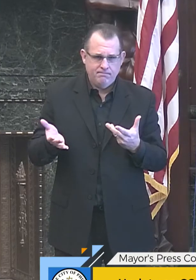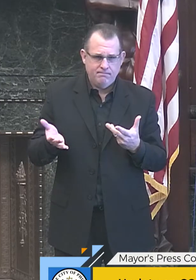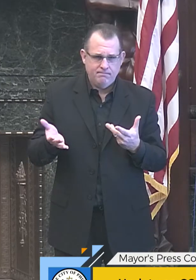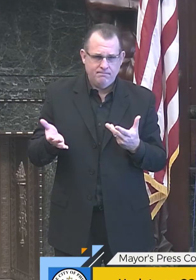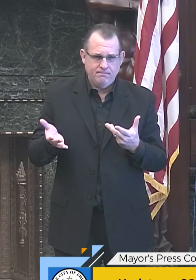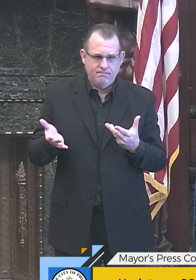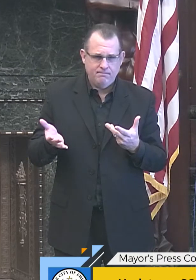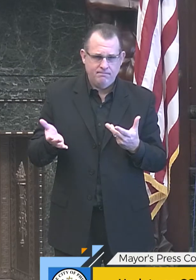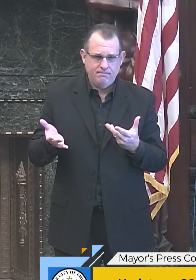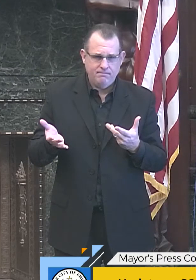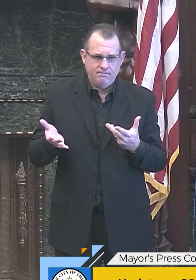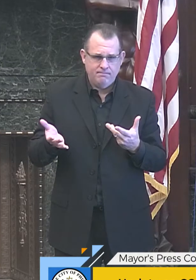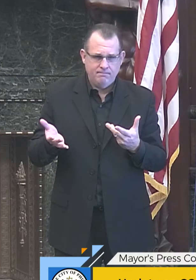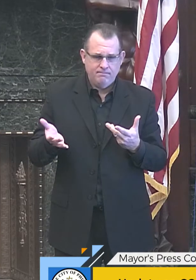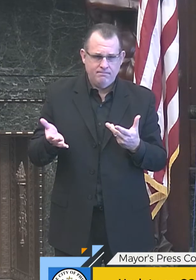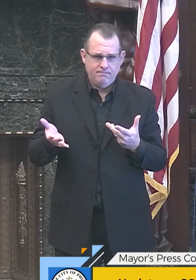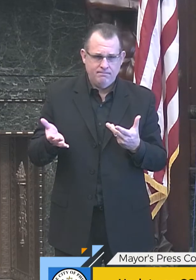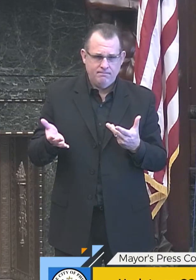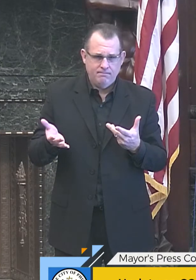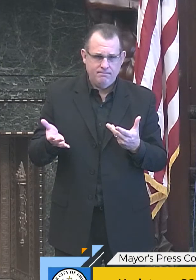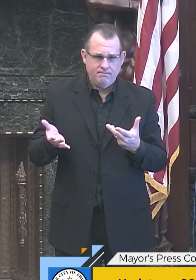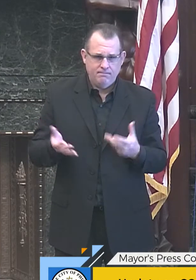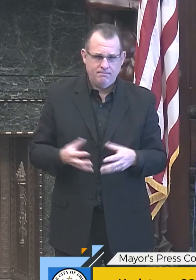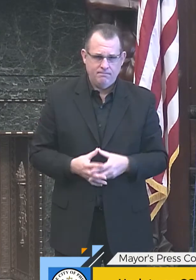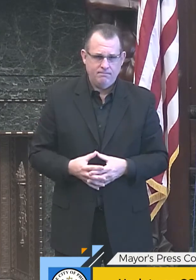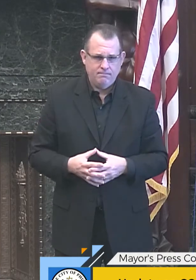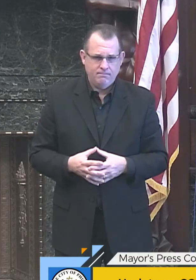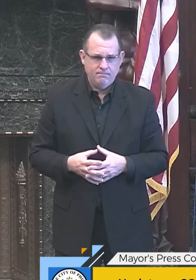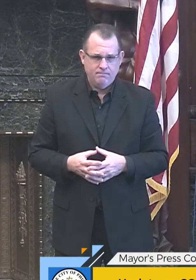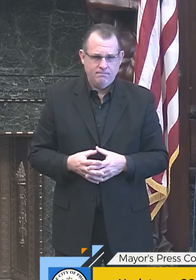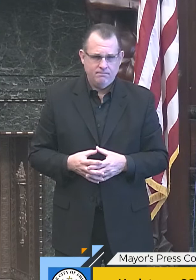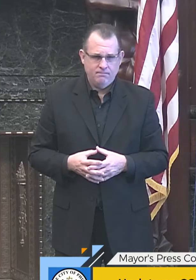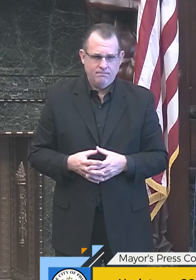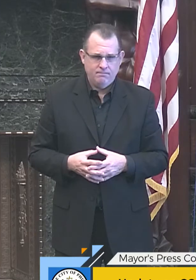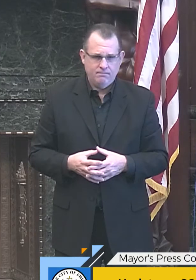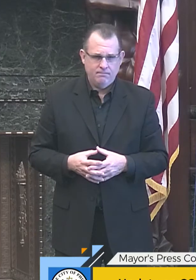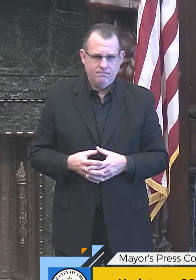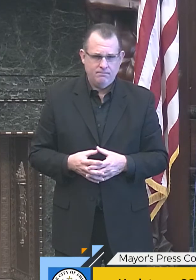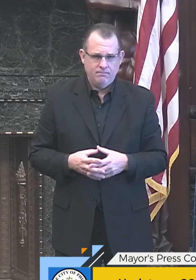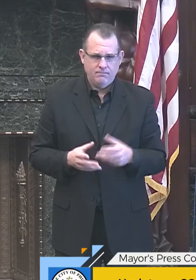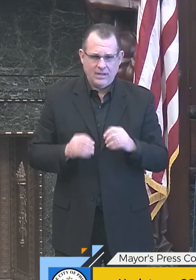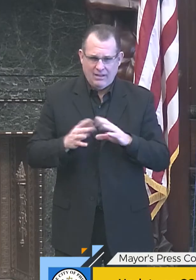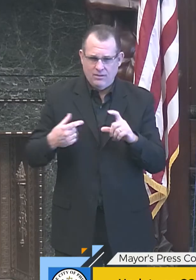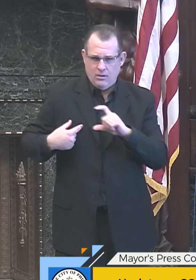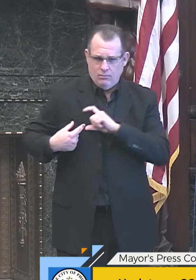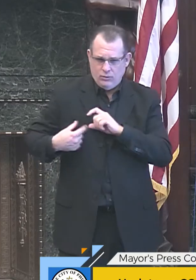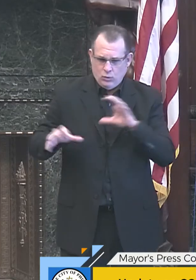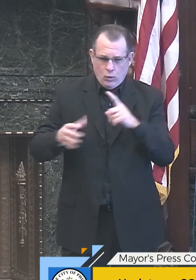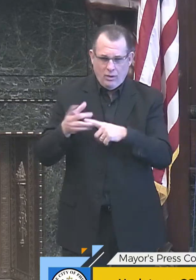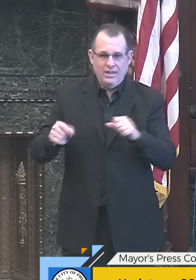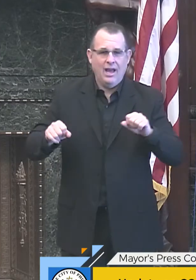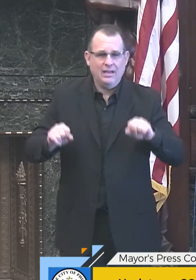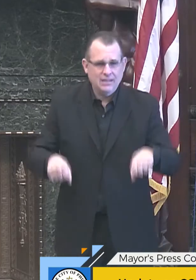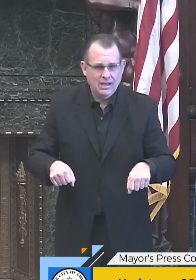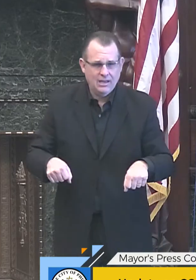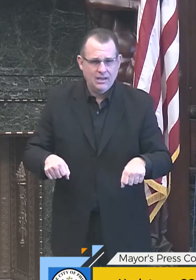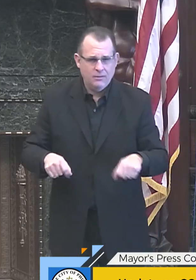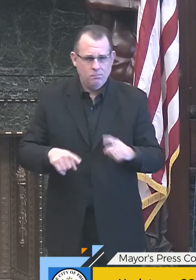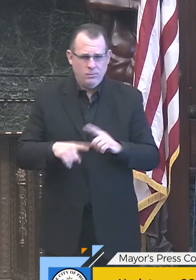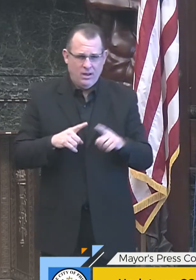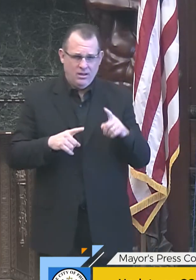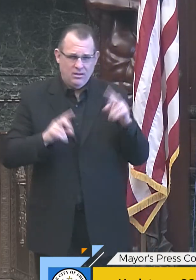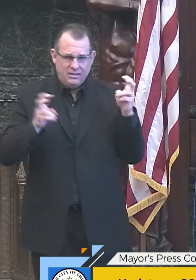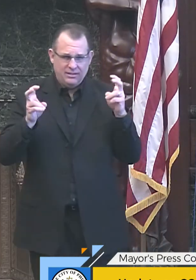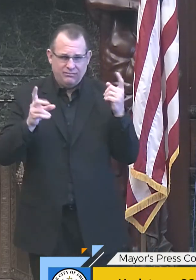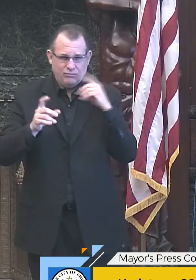more than any other time before. Obviously, the police resources they're doing what they can, but it's like an open air market over there,